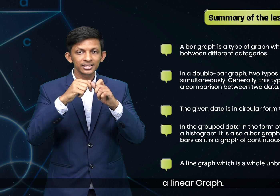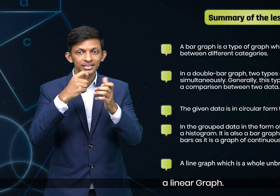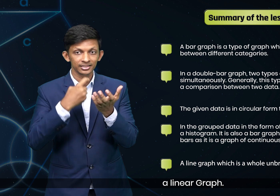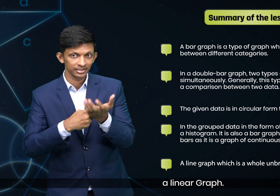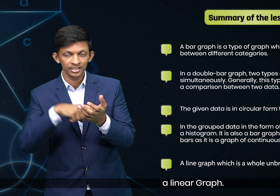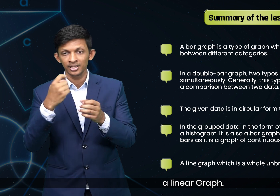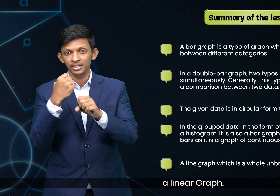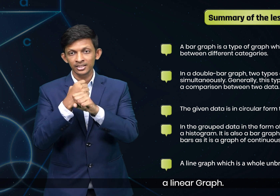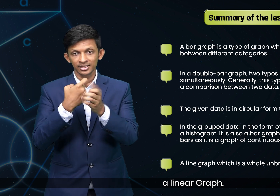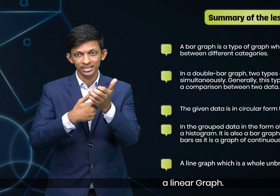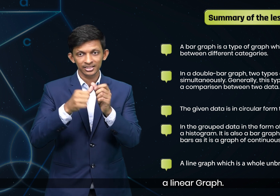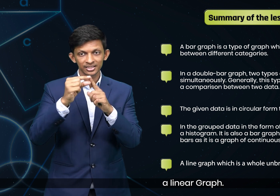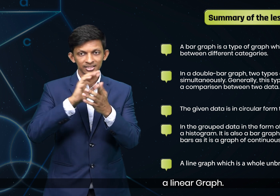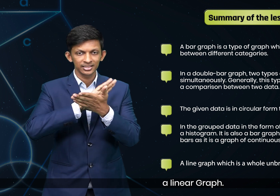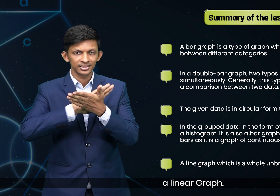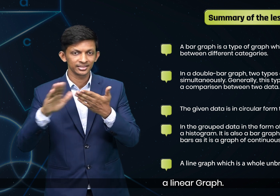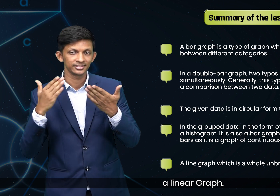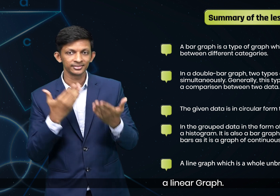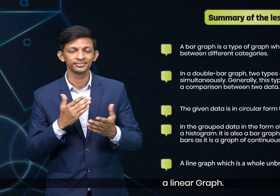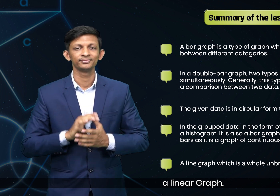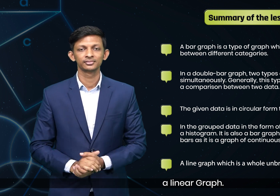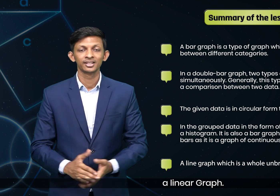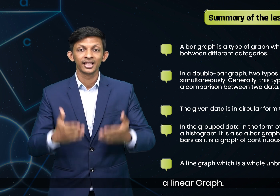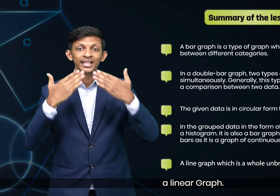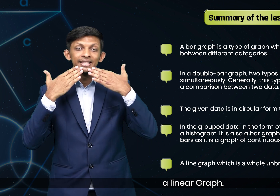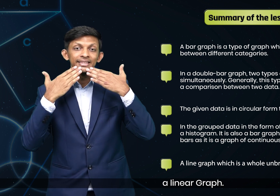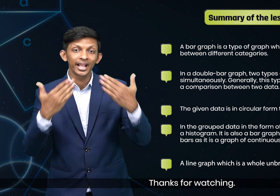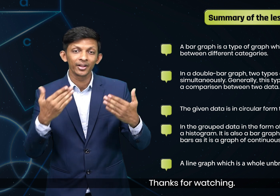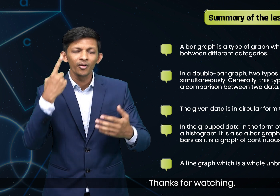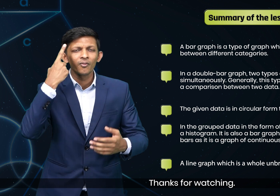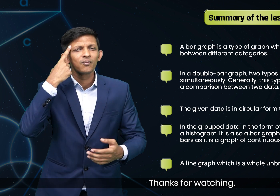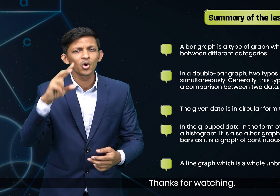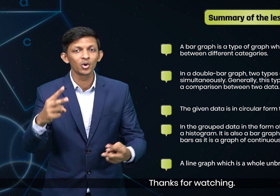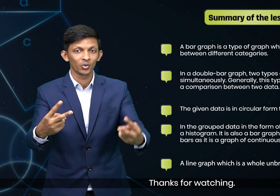Thanks for watching.